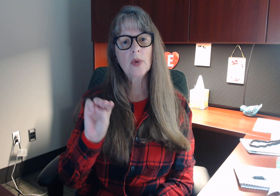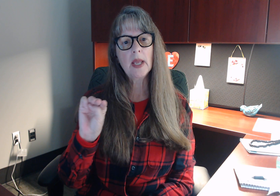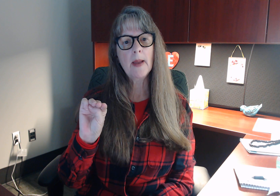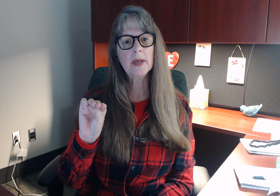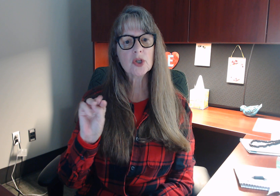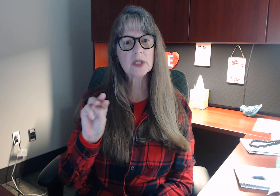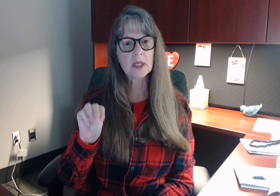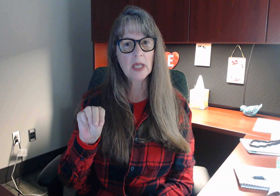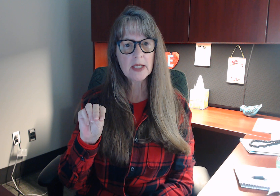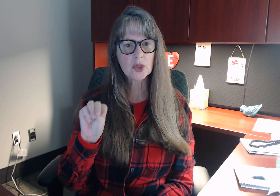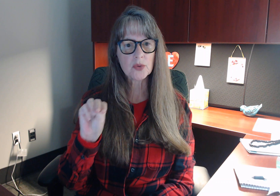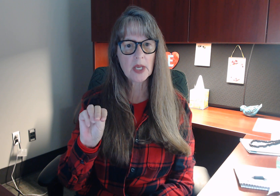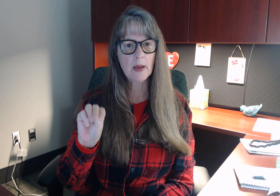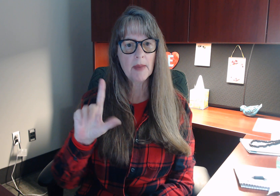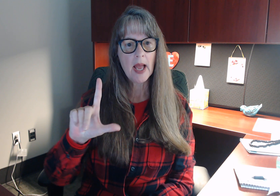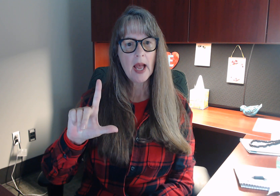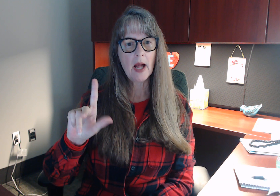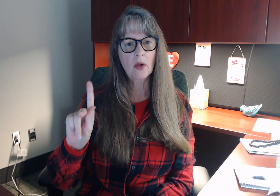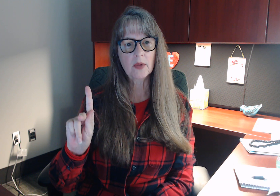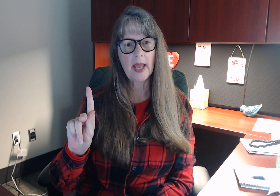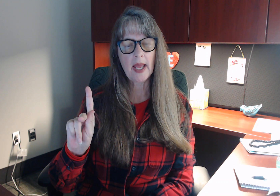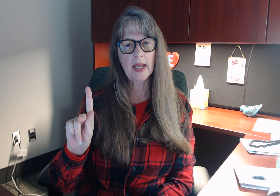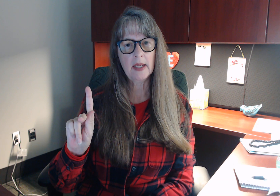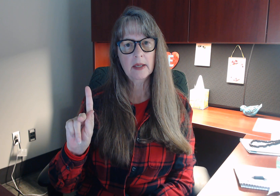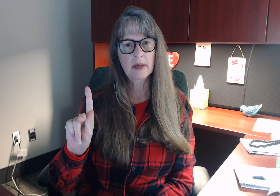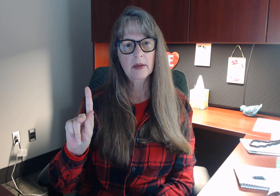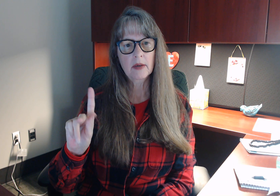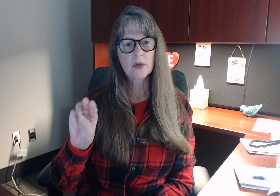M, just the initials, MLK. So